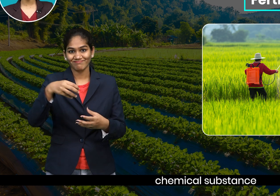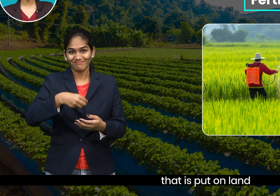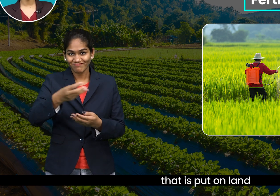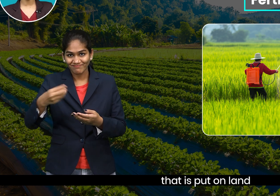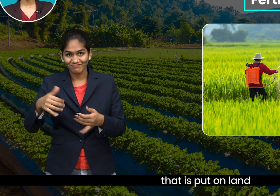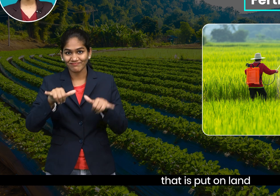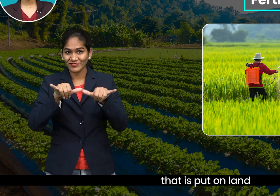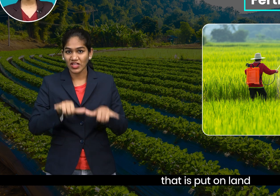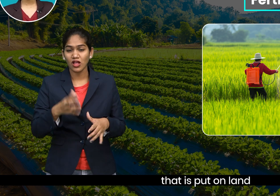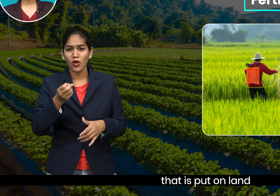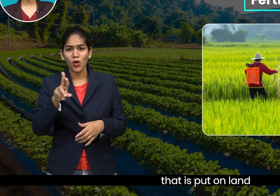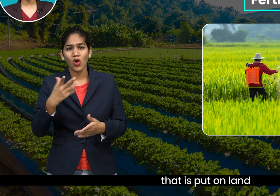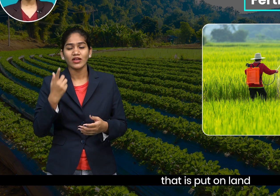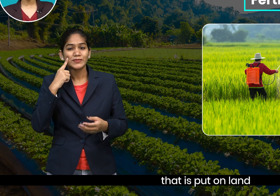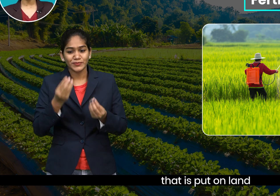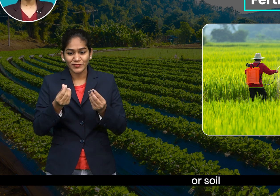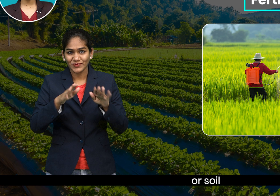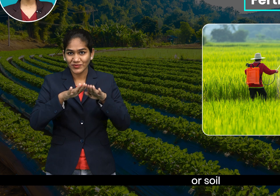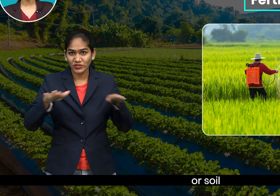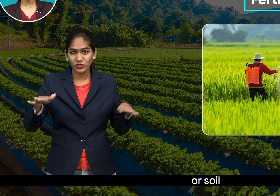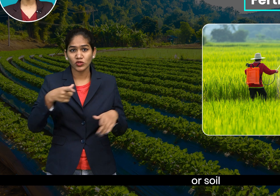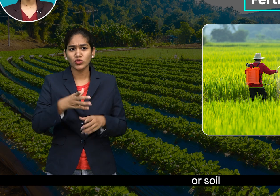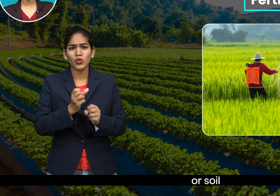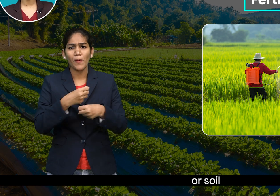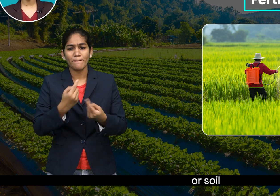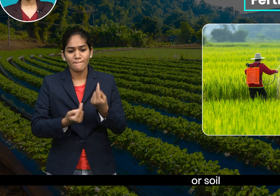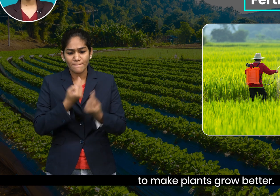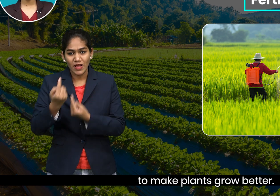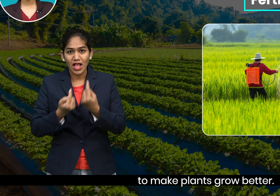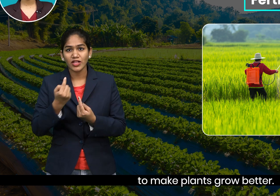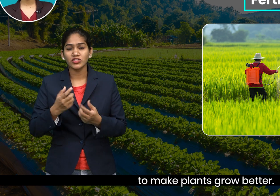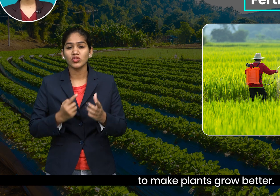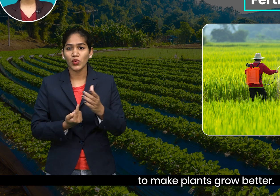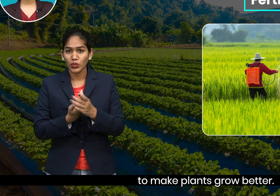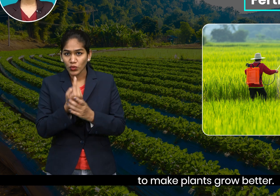or soil to make plants grow better.